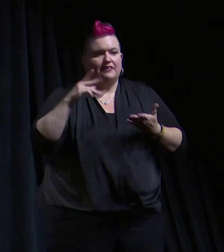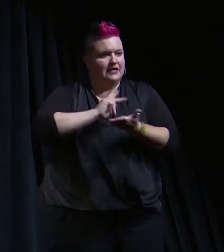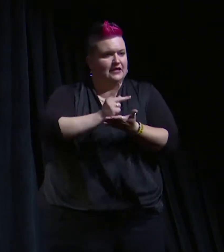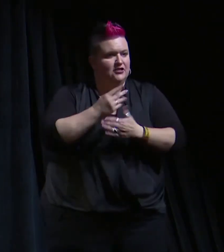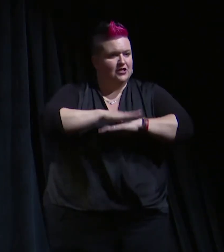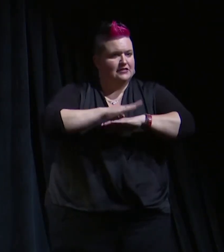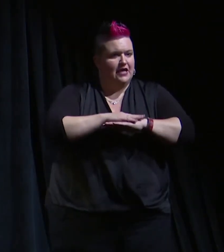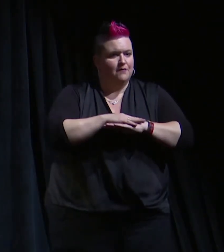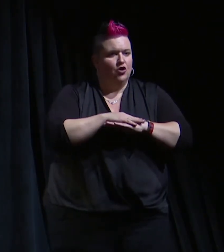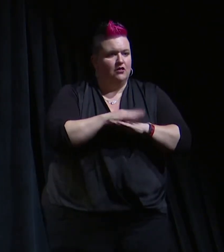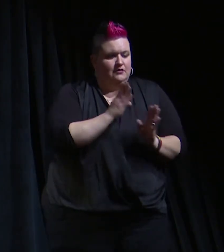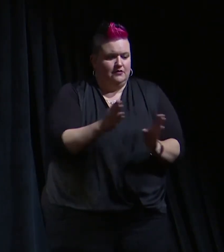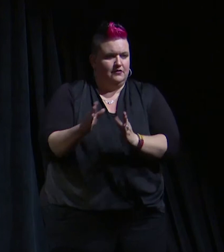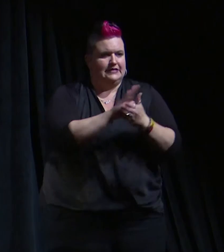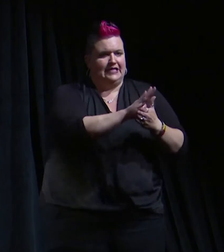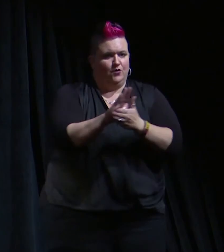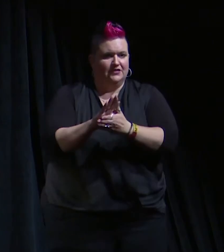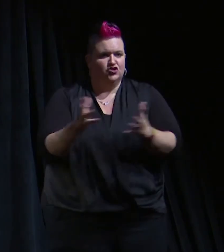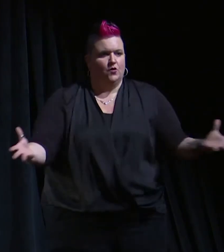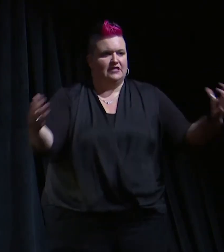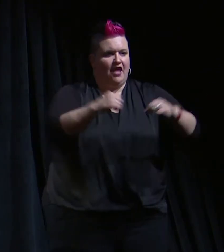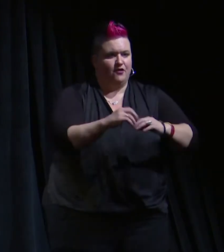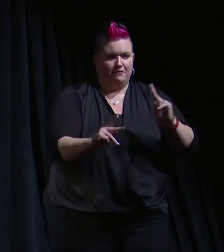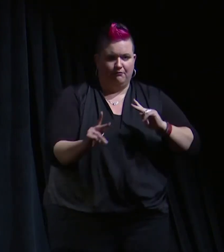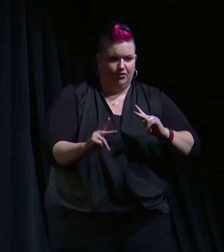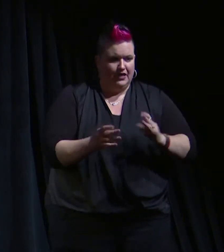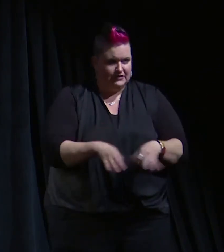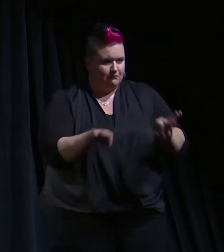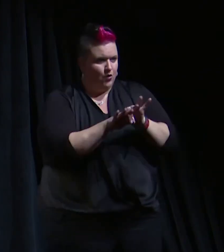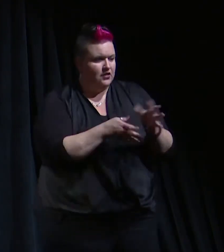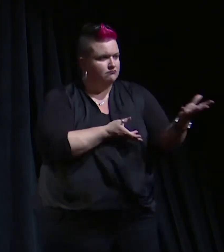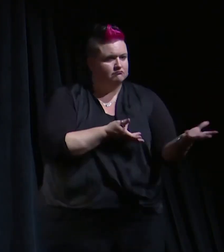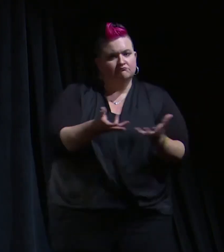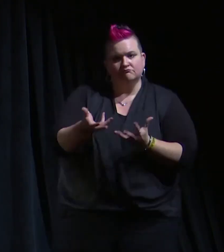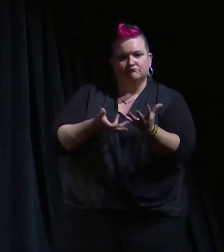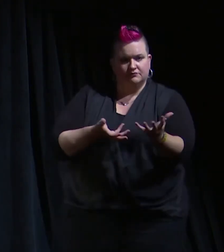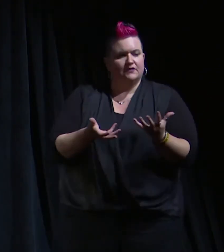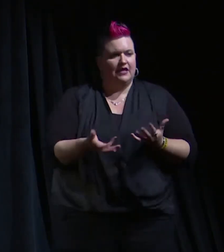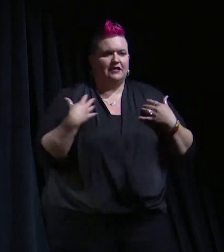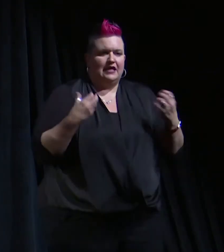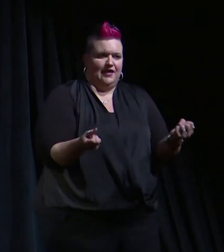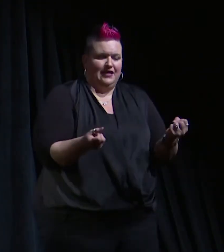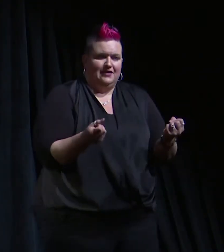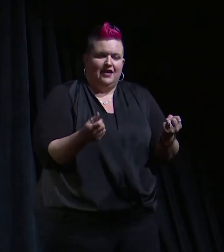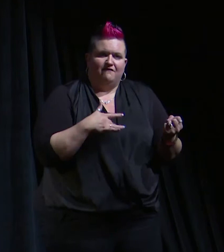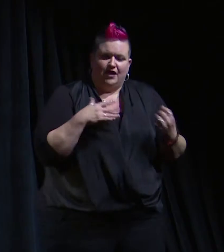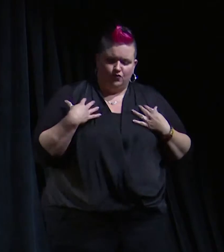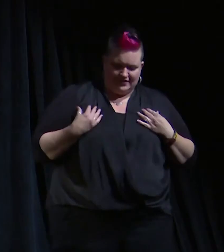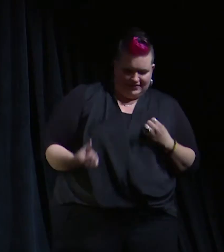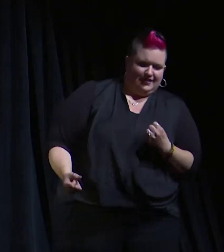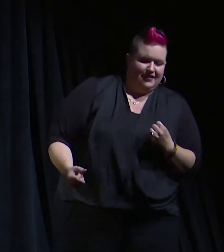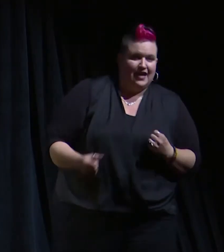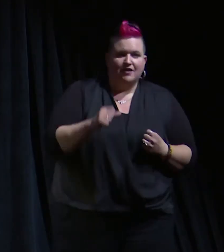gather people at our tables and how important and healing and restorative that work can be. And I didn't talk about